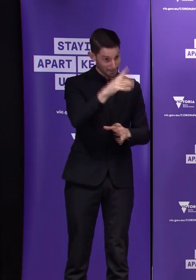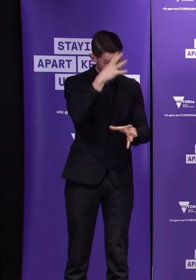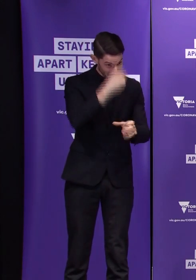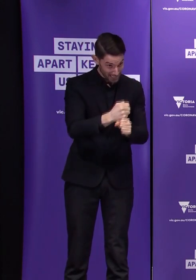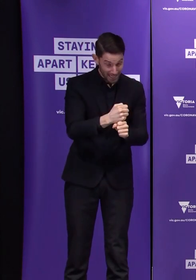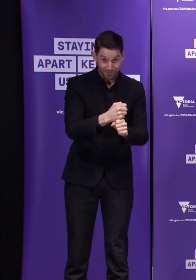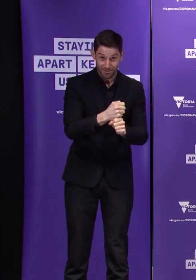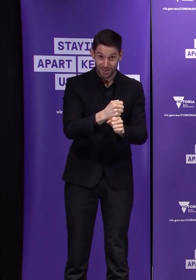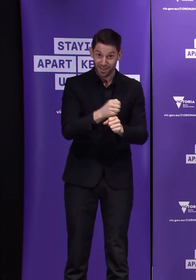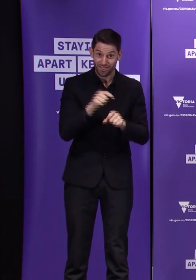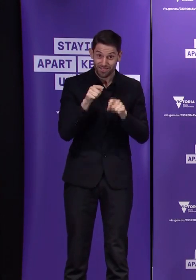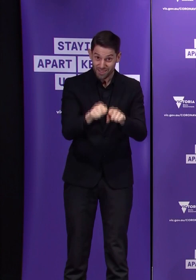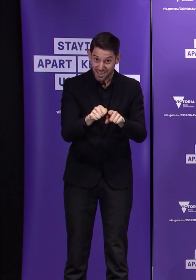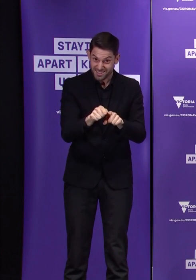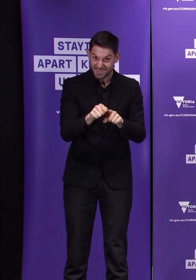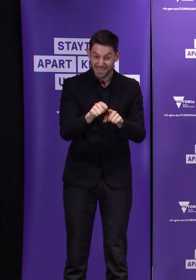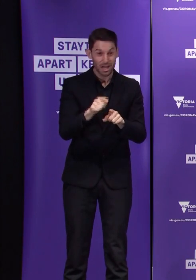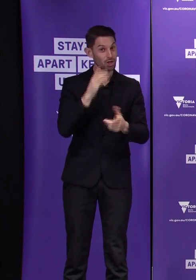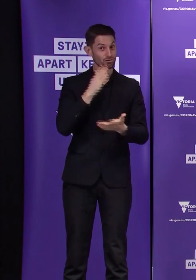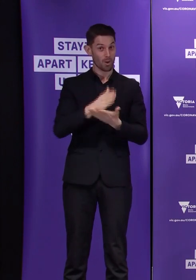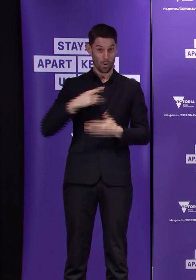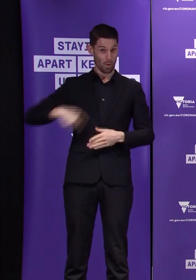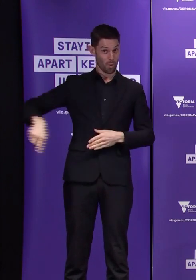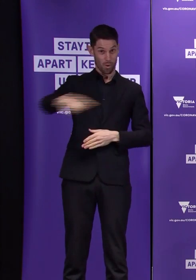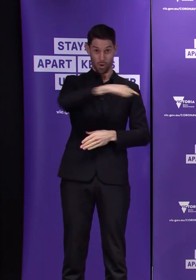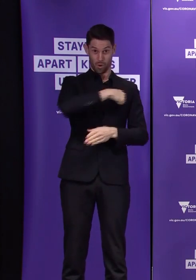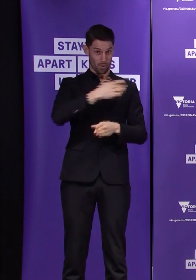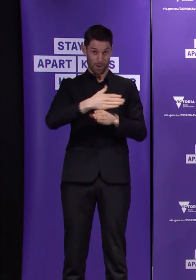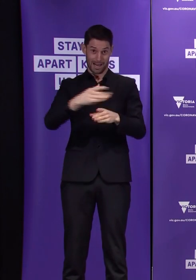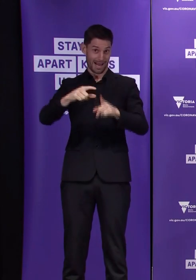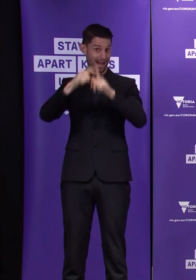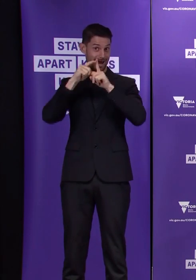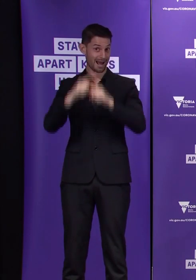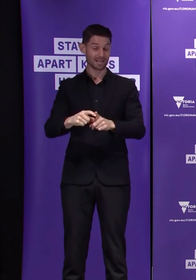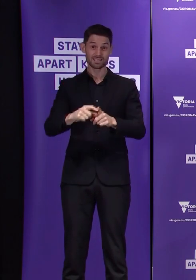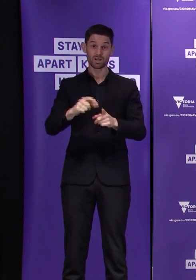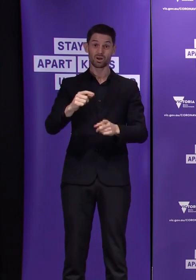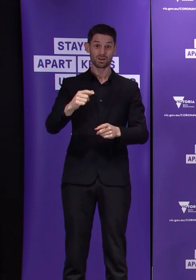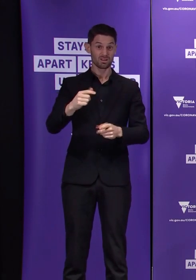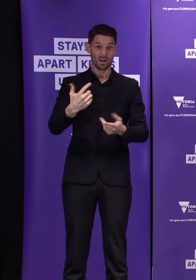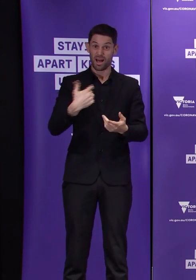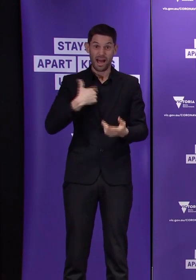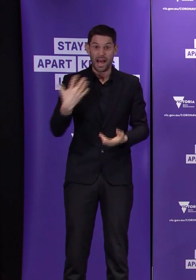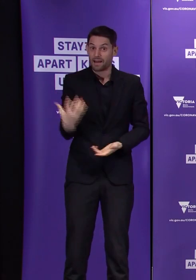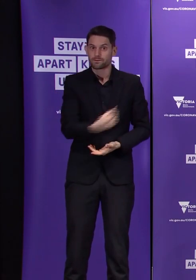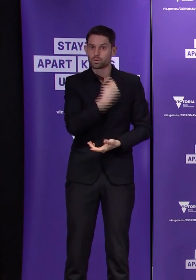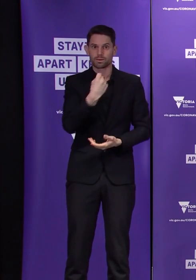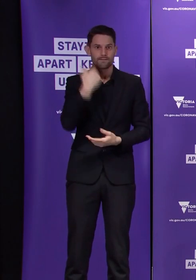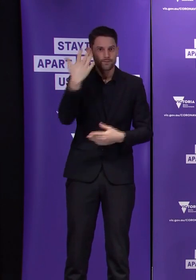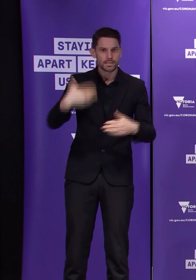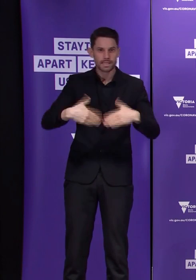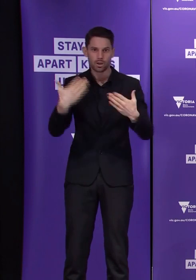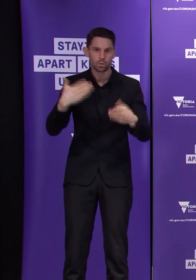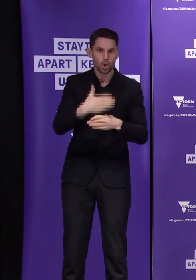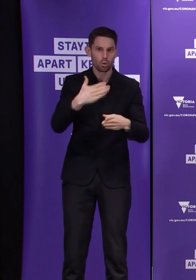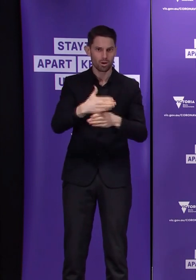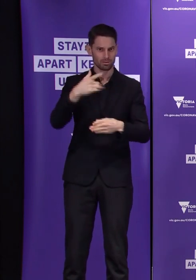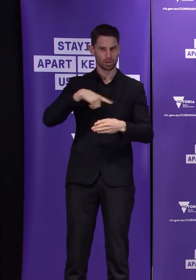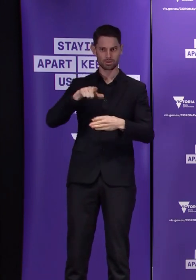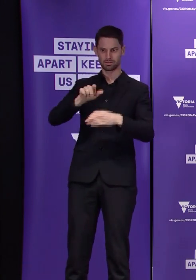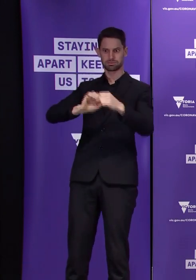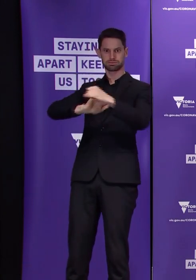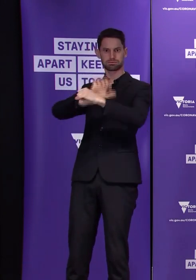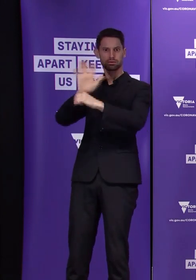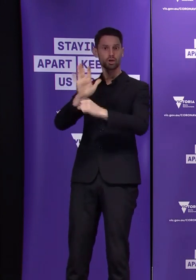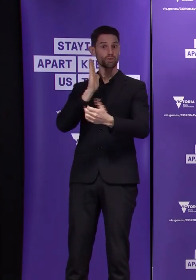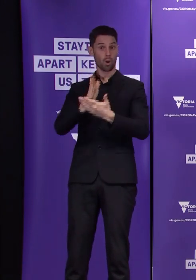like, we are all working very hard. This is one part of the work that's done, but there are many different roles